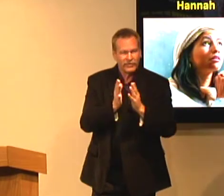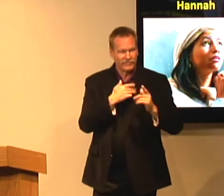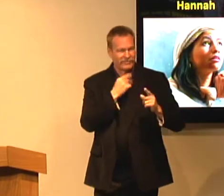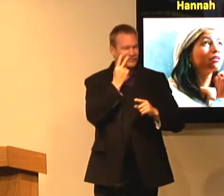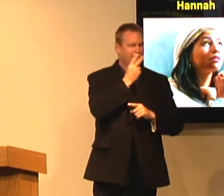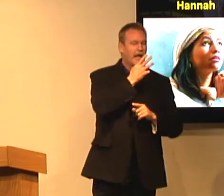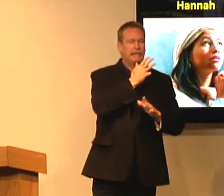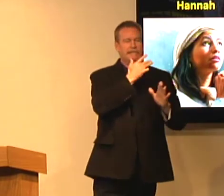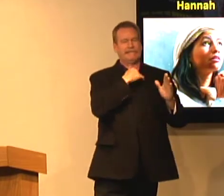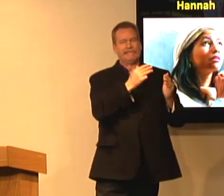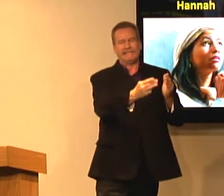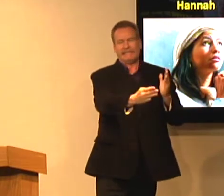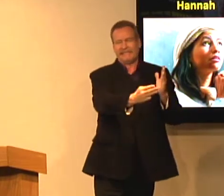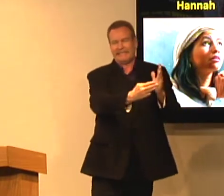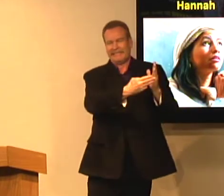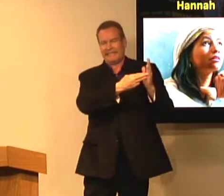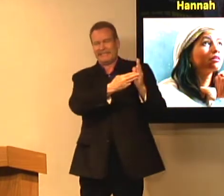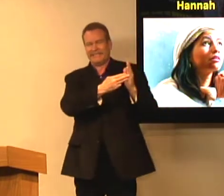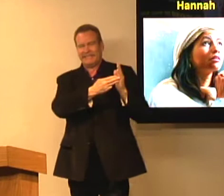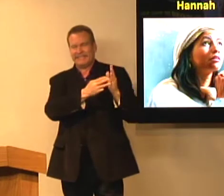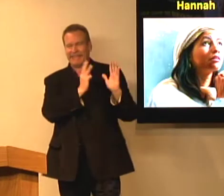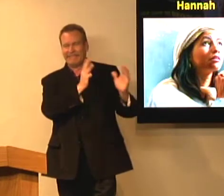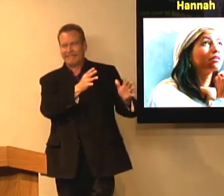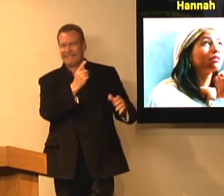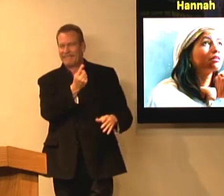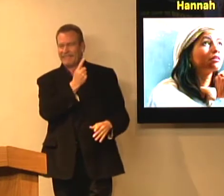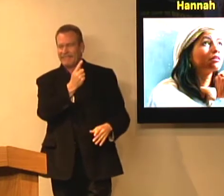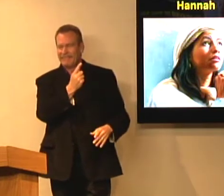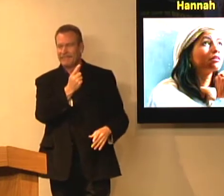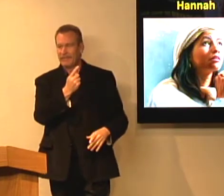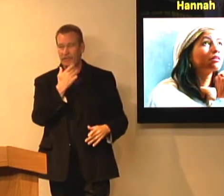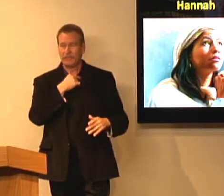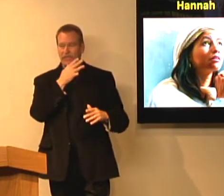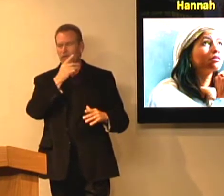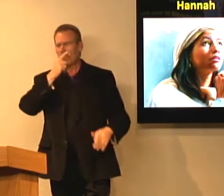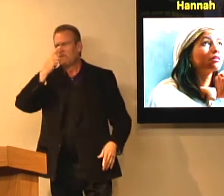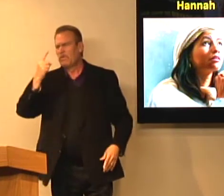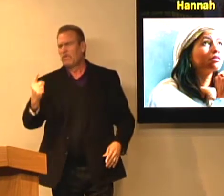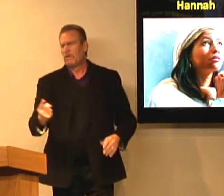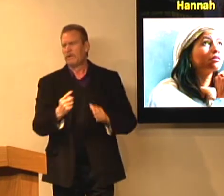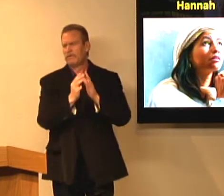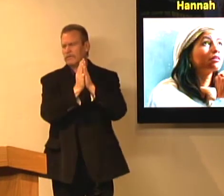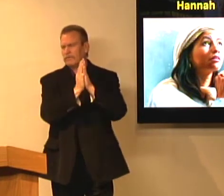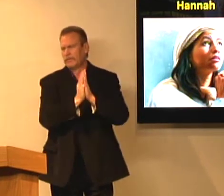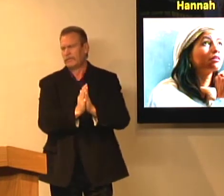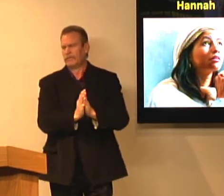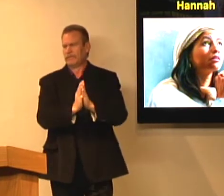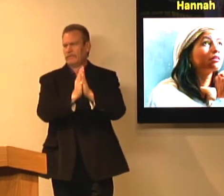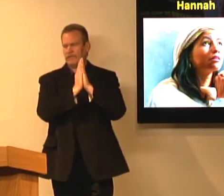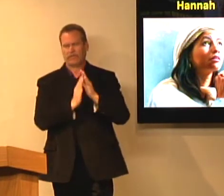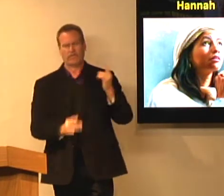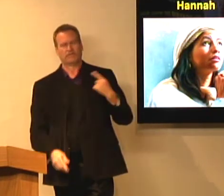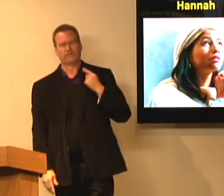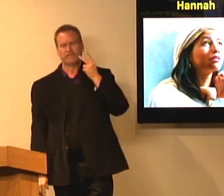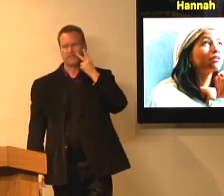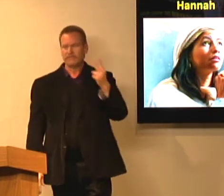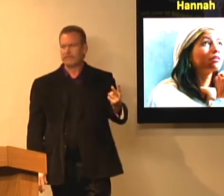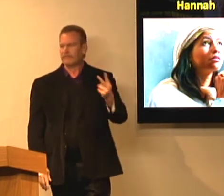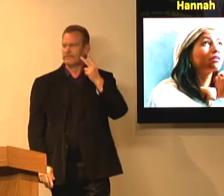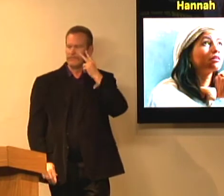be praying to God. And I would see that and I would quietly close the door and leave her alone. But my mom was always praying.